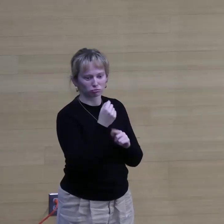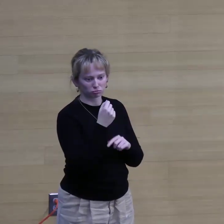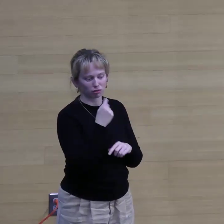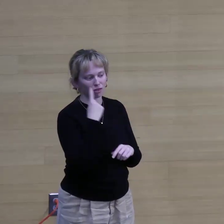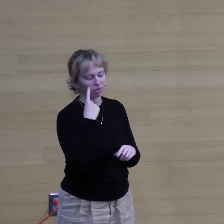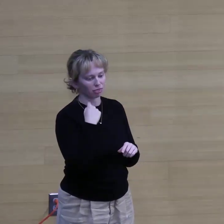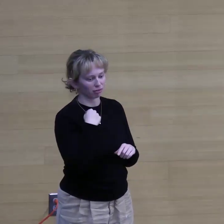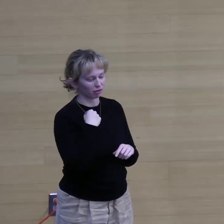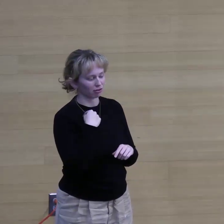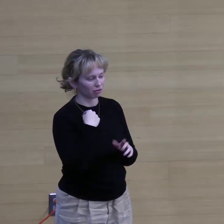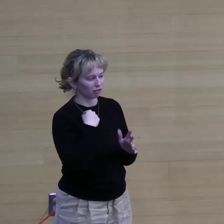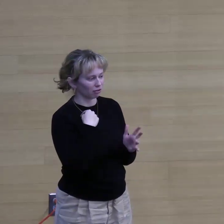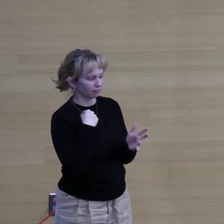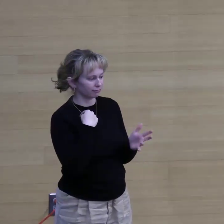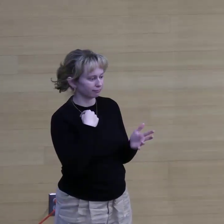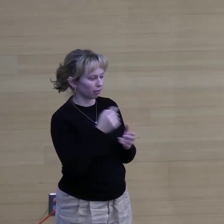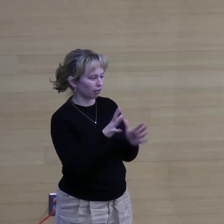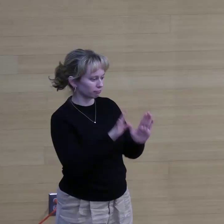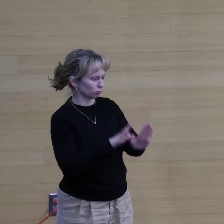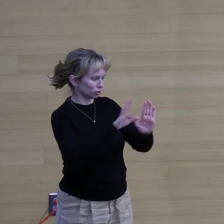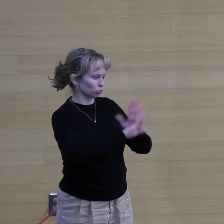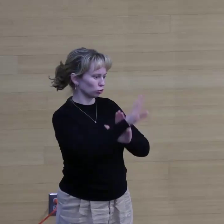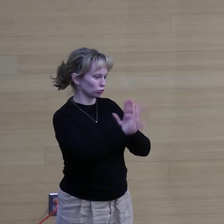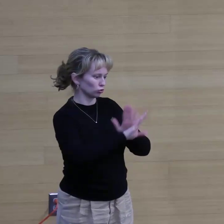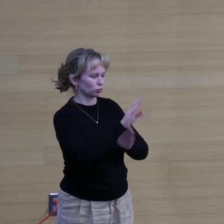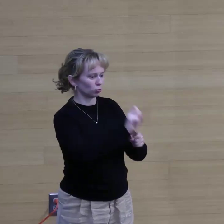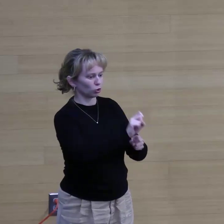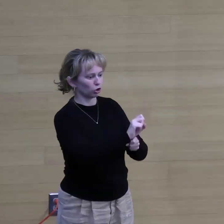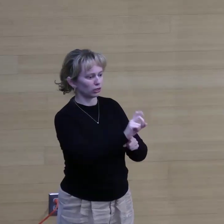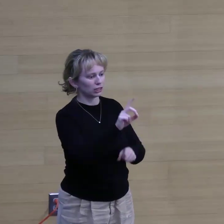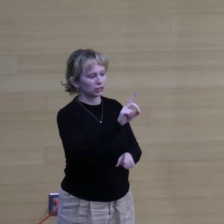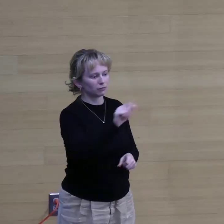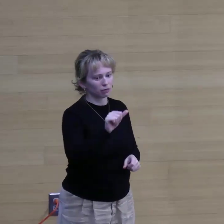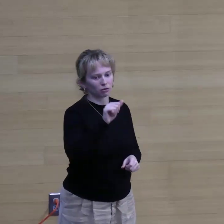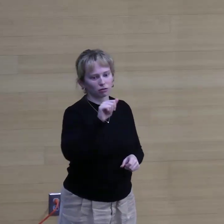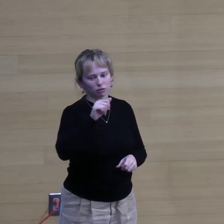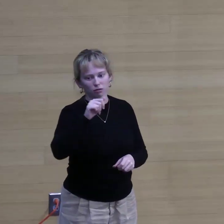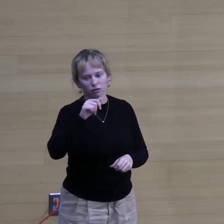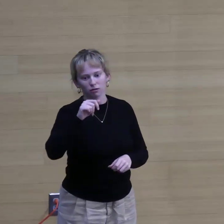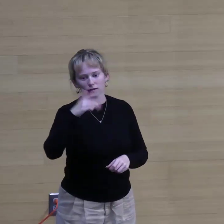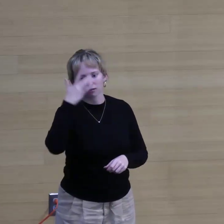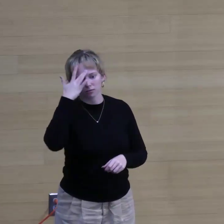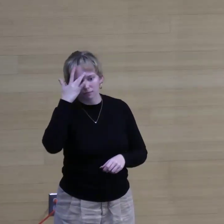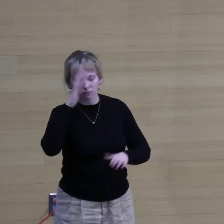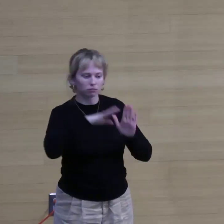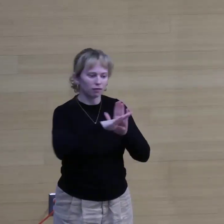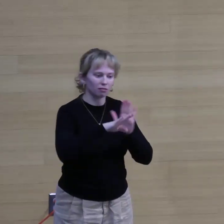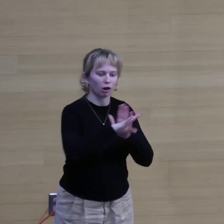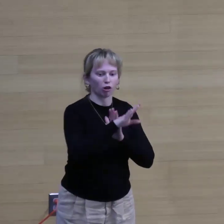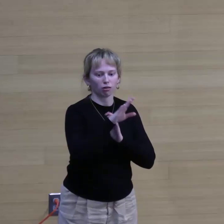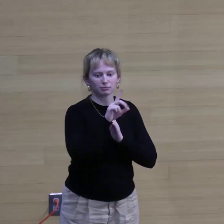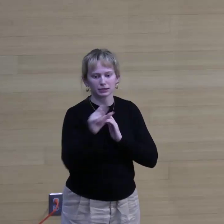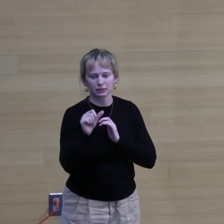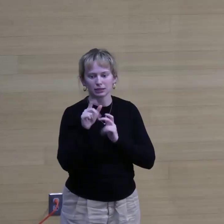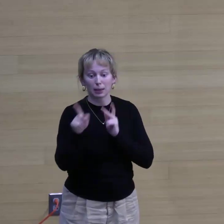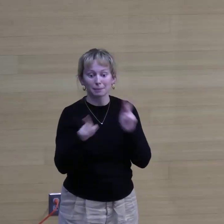there's a lot of really great work that's been developed by people with intellectual and developmental disabilities, particularly through organizations like